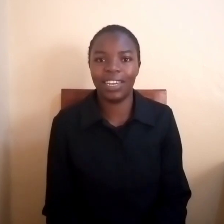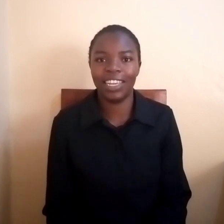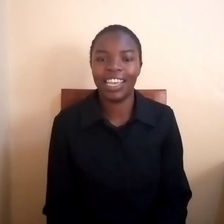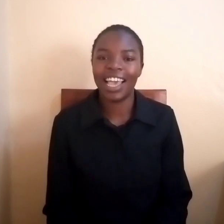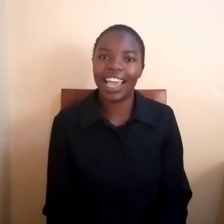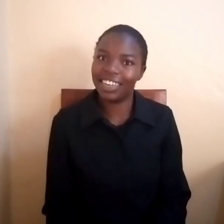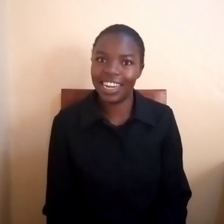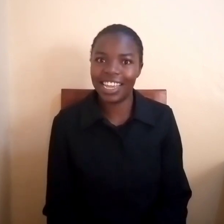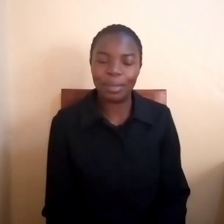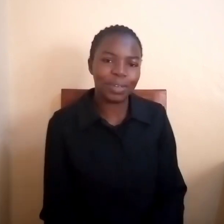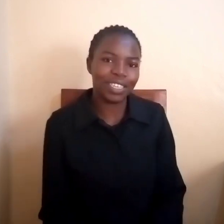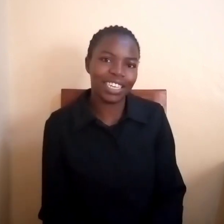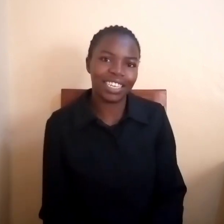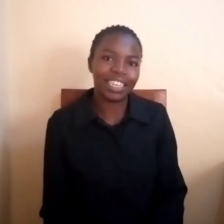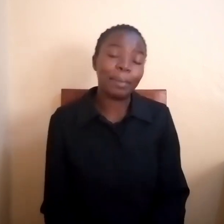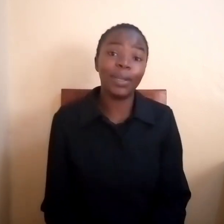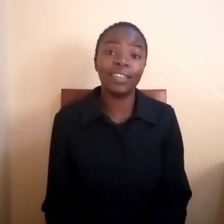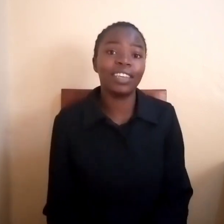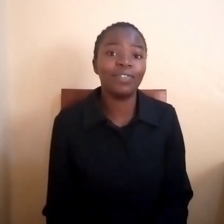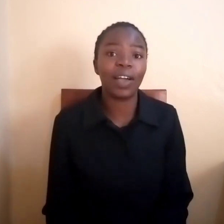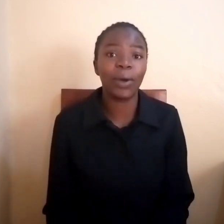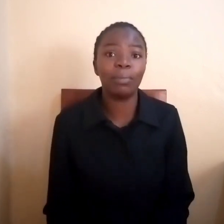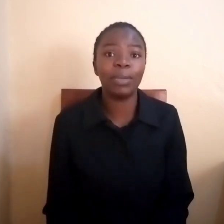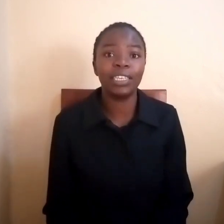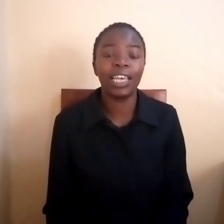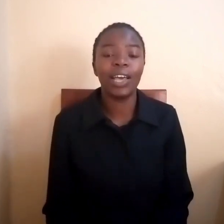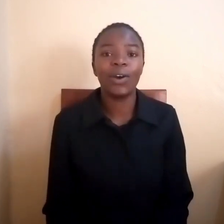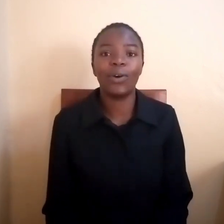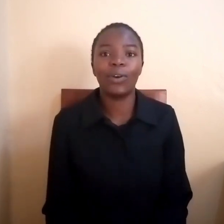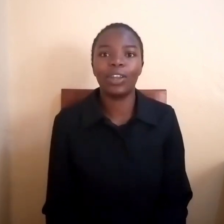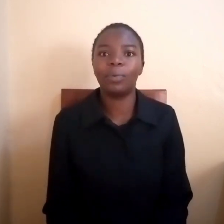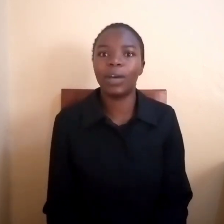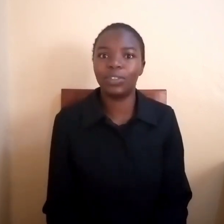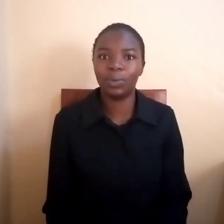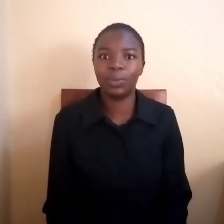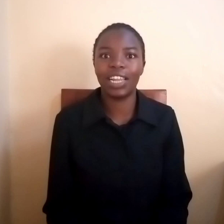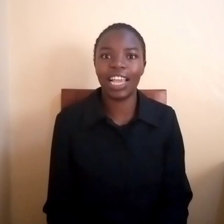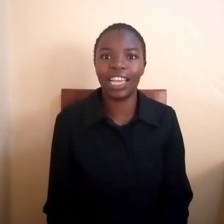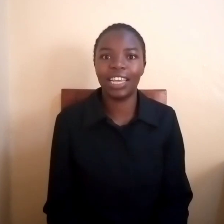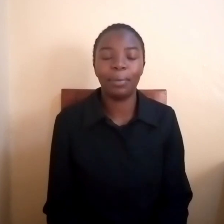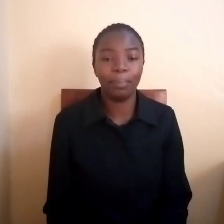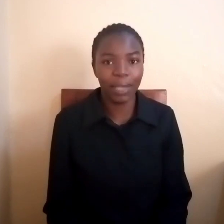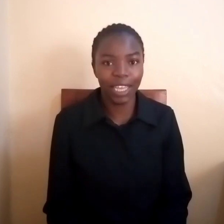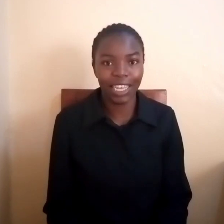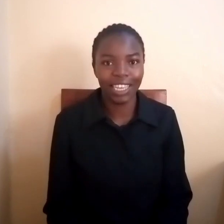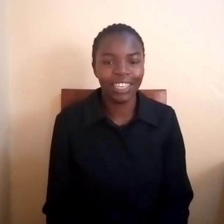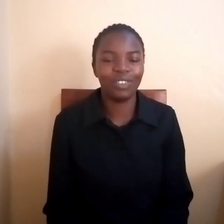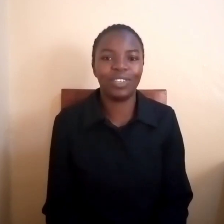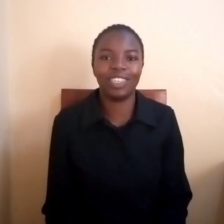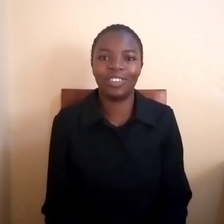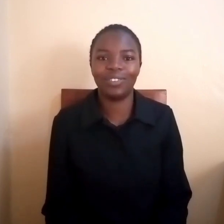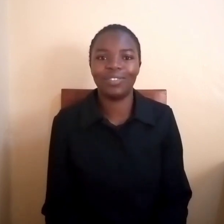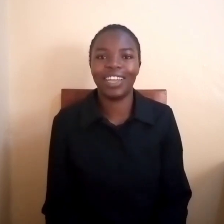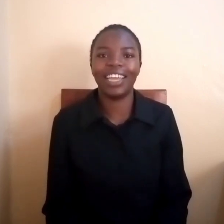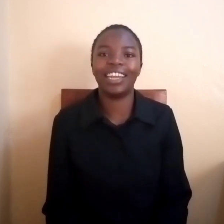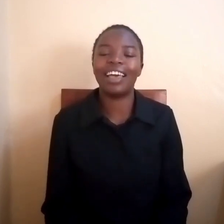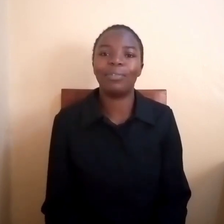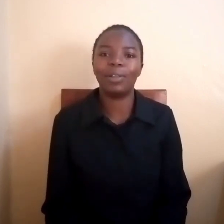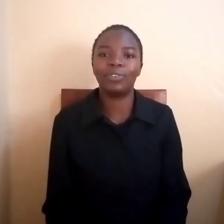family. I really appreciate. Please leave a comment on what you would like me to teach you, and I will